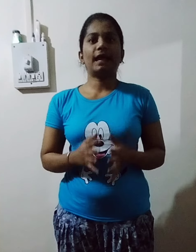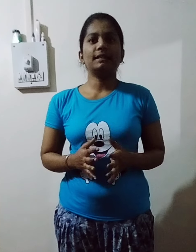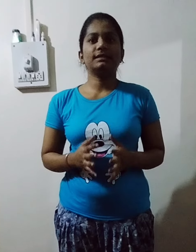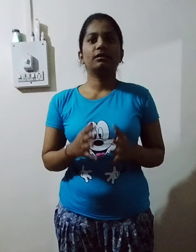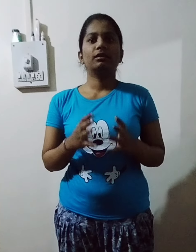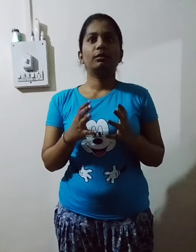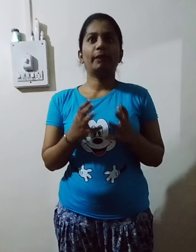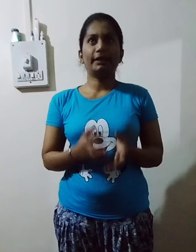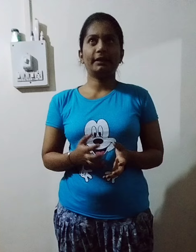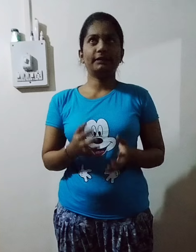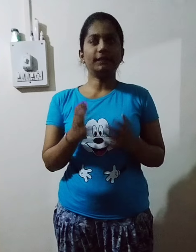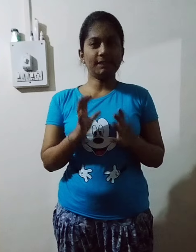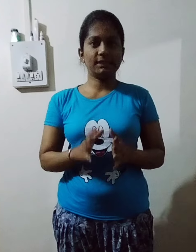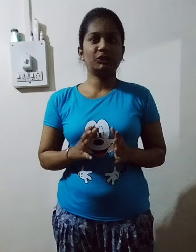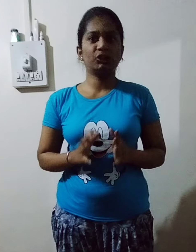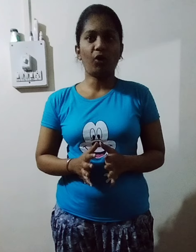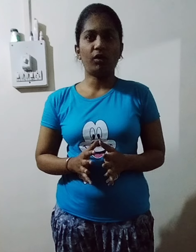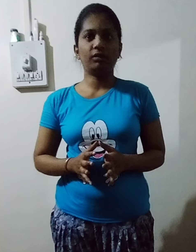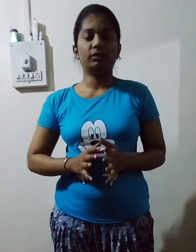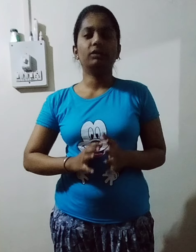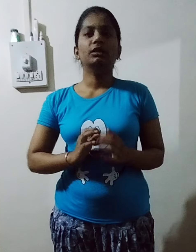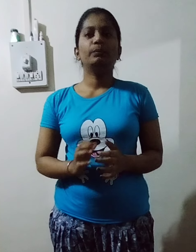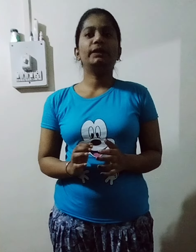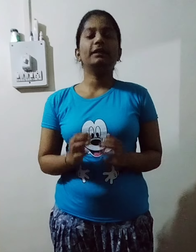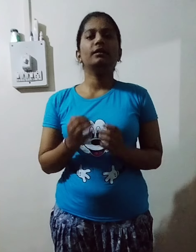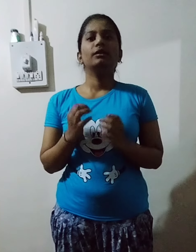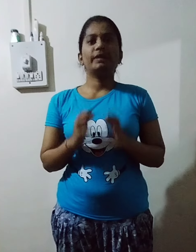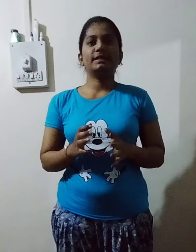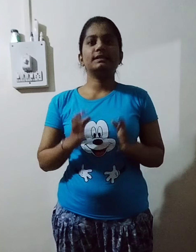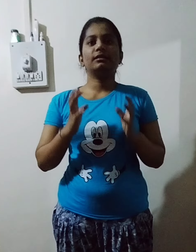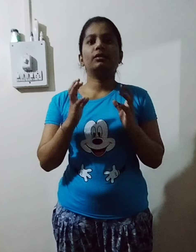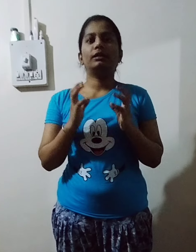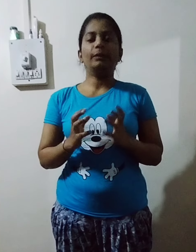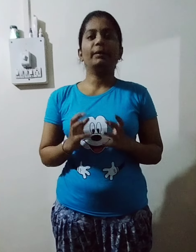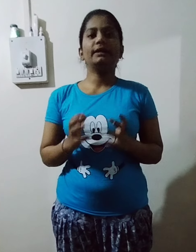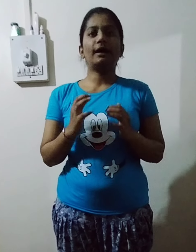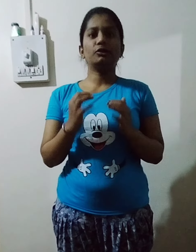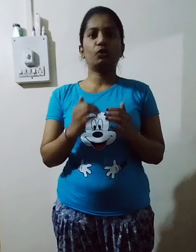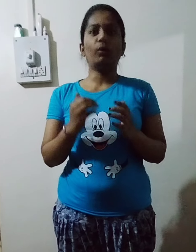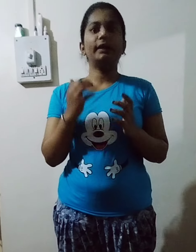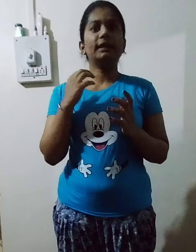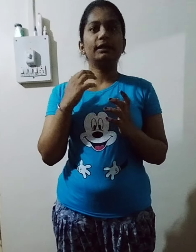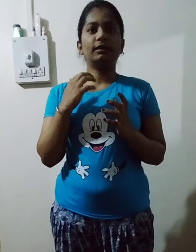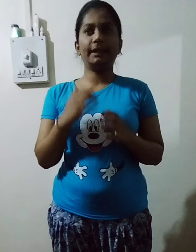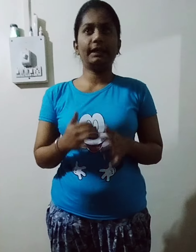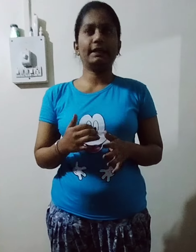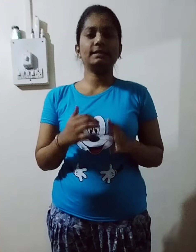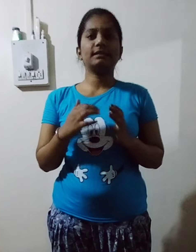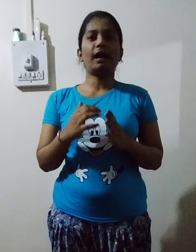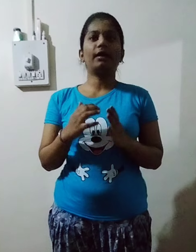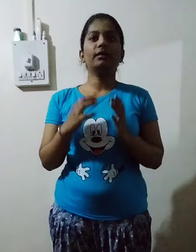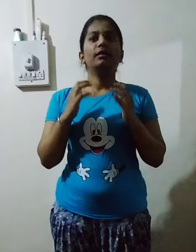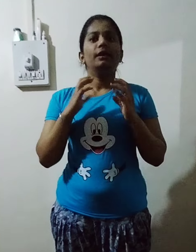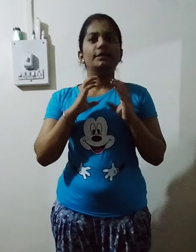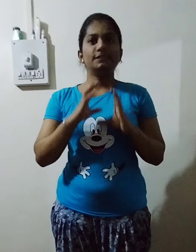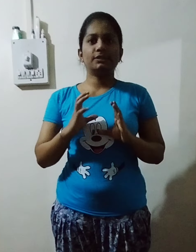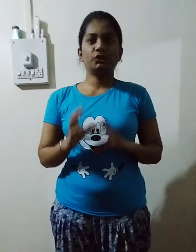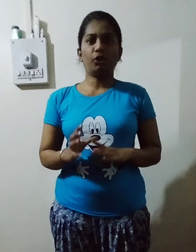class maintain the insertion order. Means element are stored in a linked list are insertion